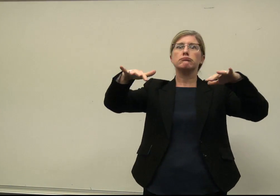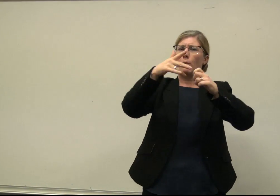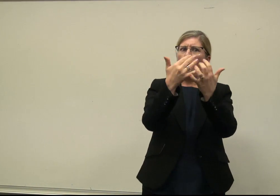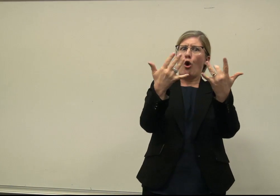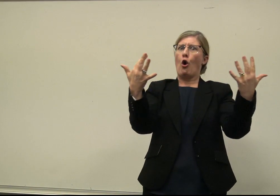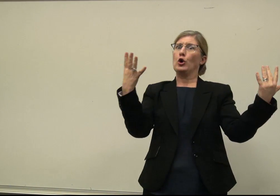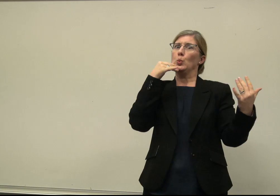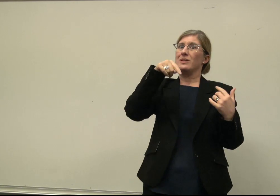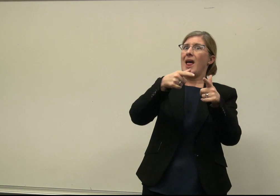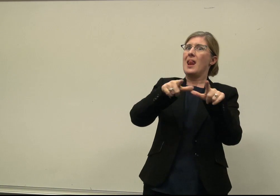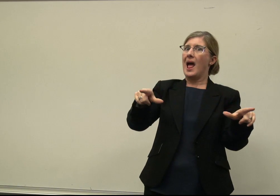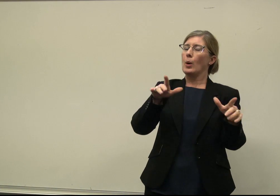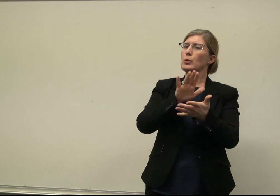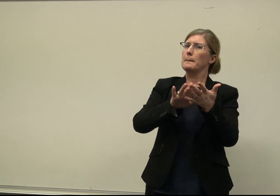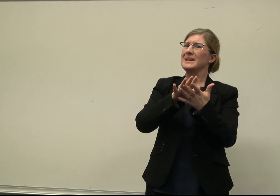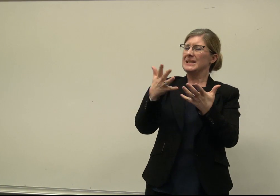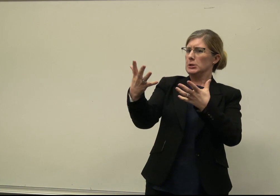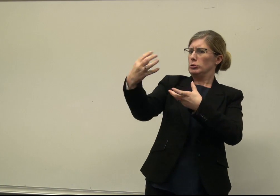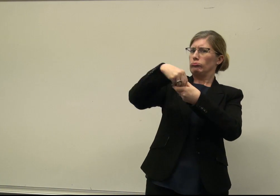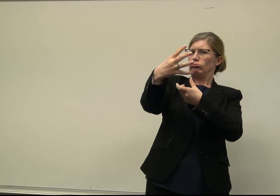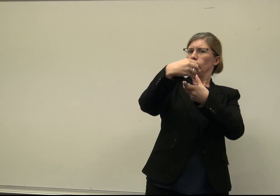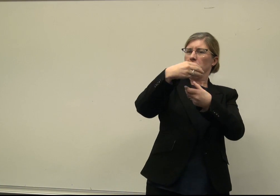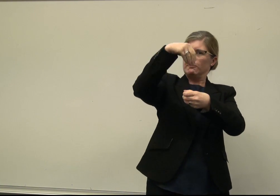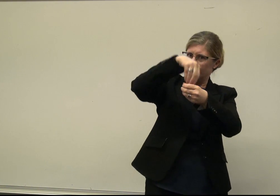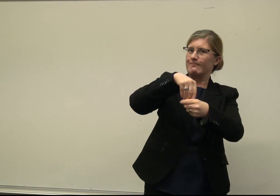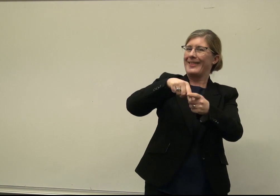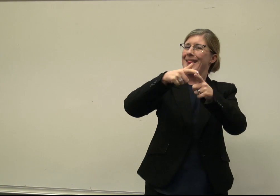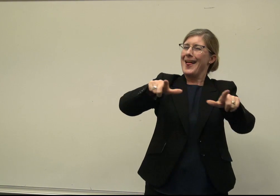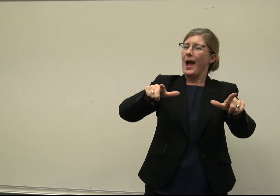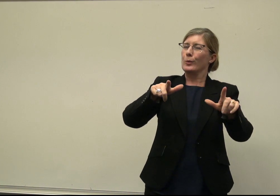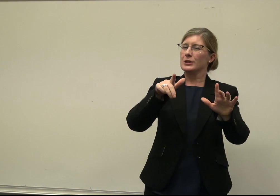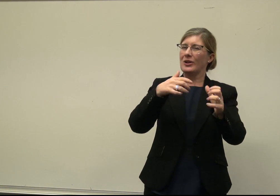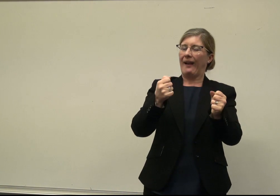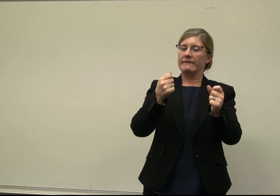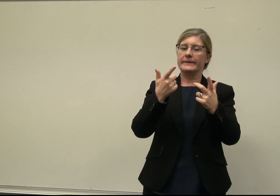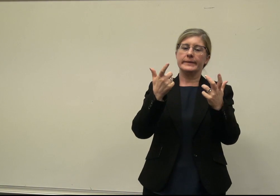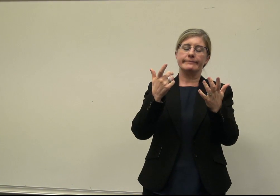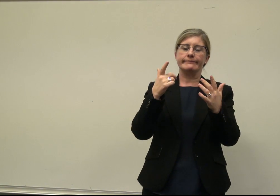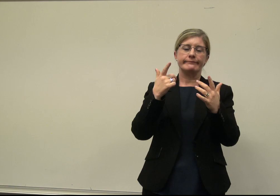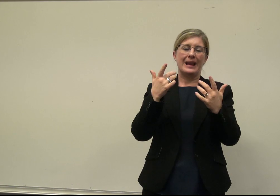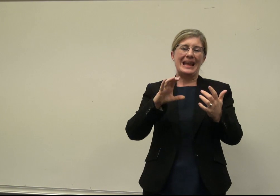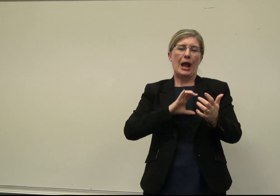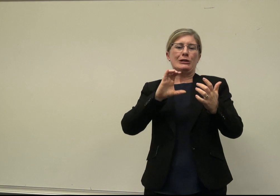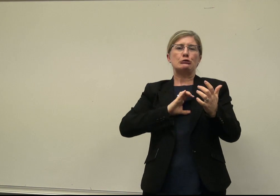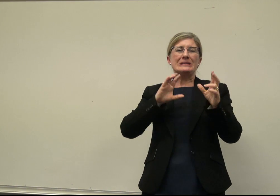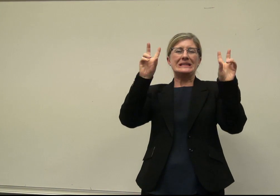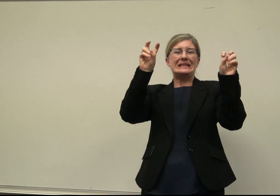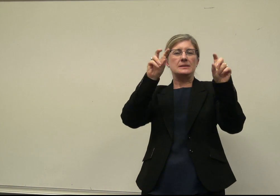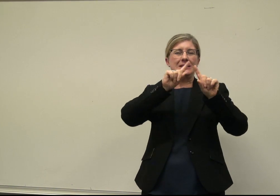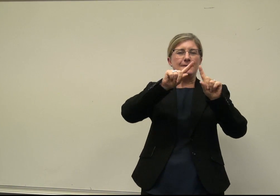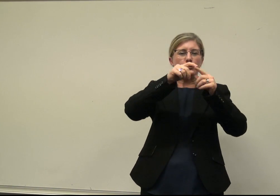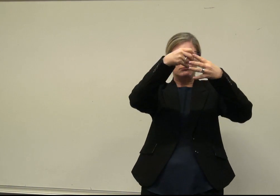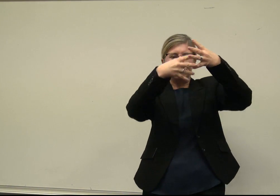differences. So I don't think that we should worry too much about that. That is a worry that arises